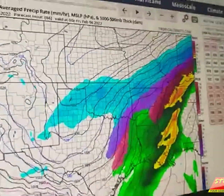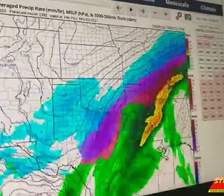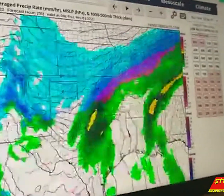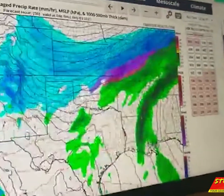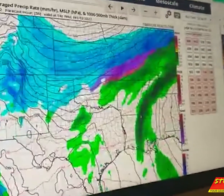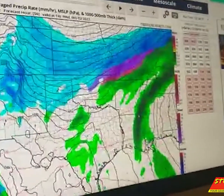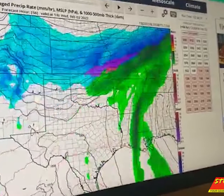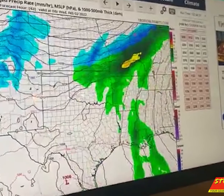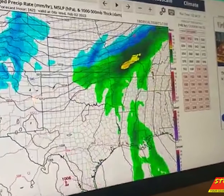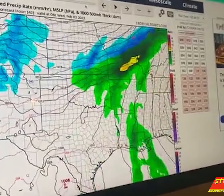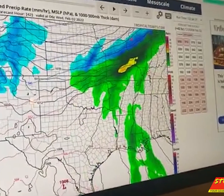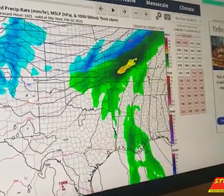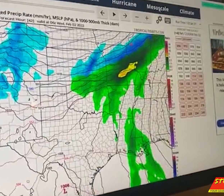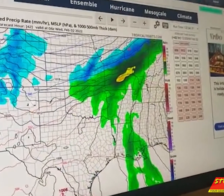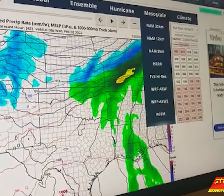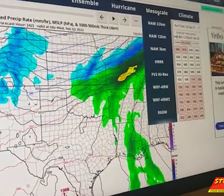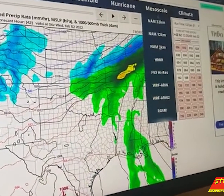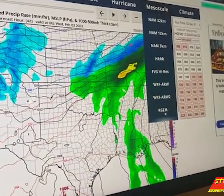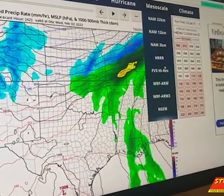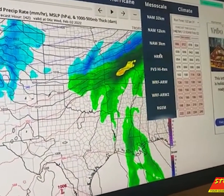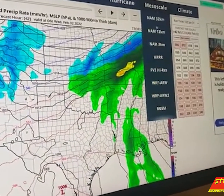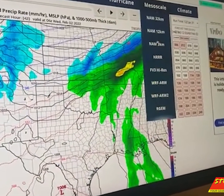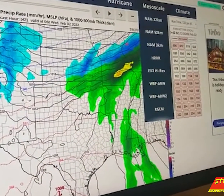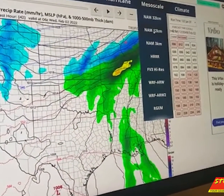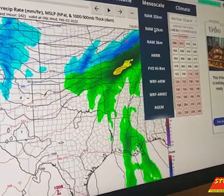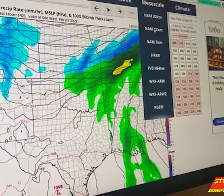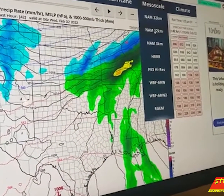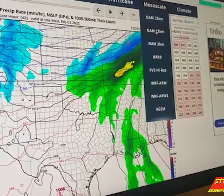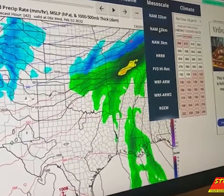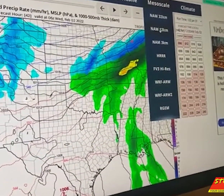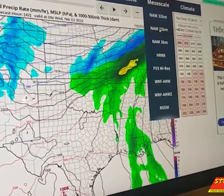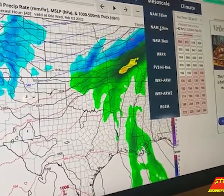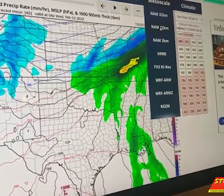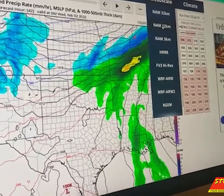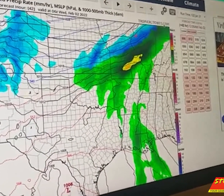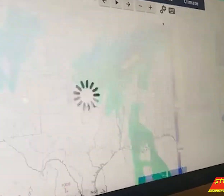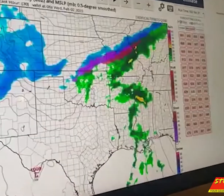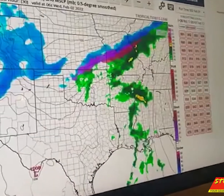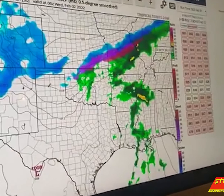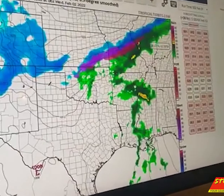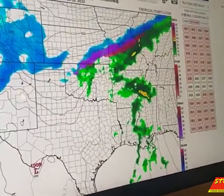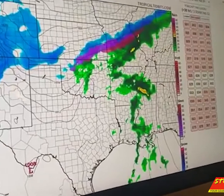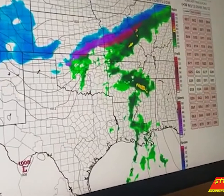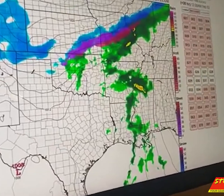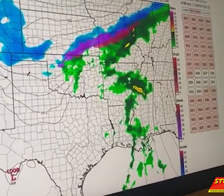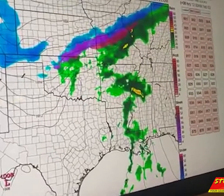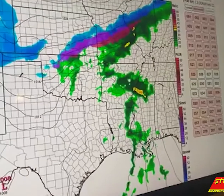the American model, and then we'll, there it is. The NAM 12K goes out farther than